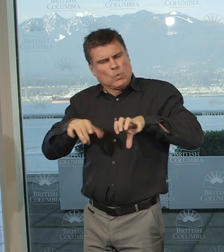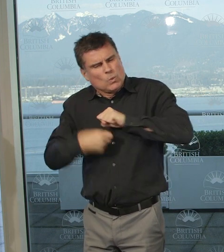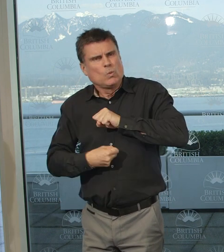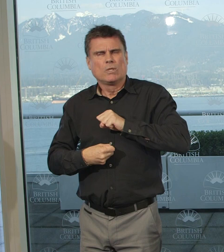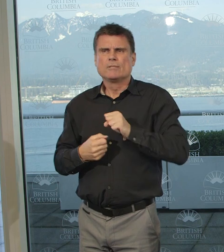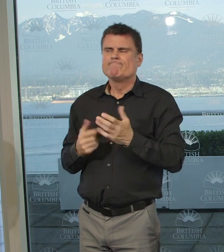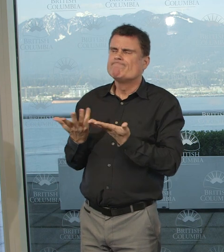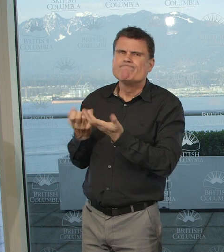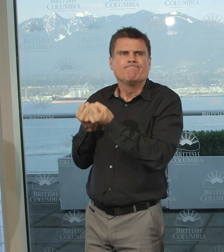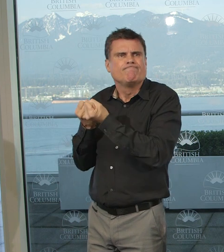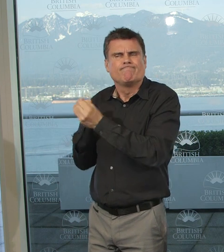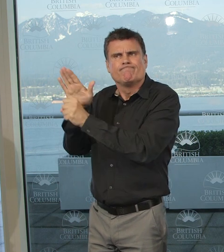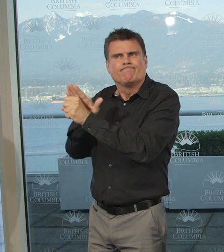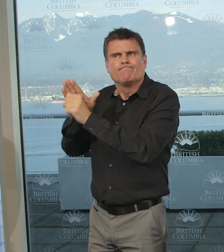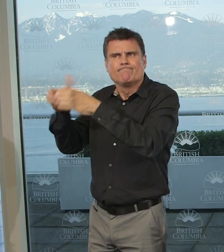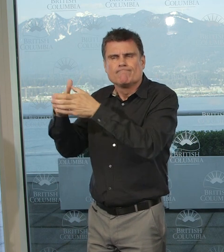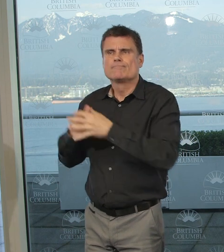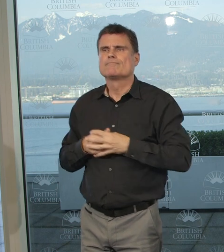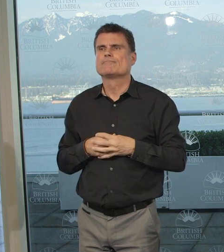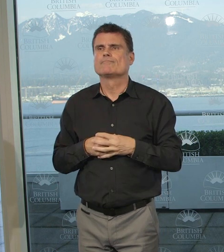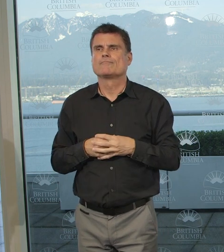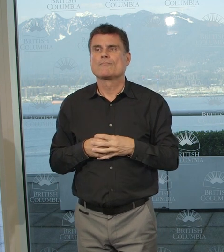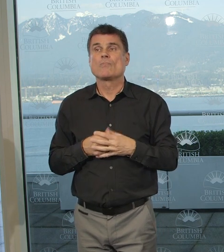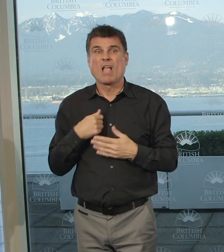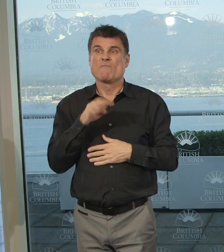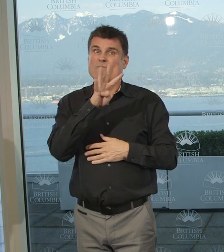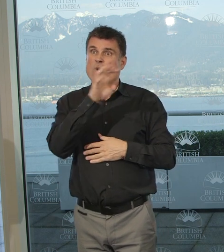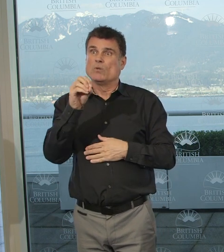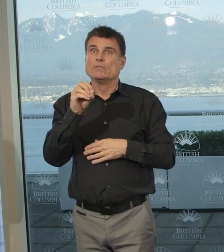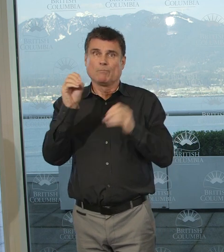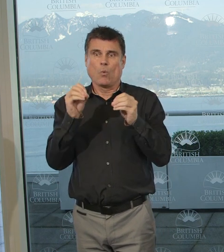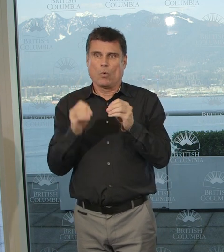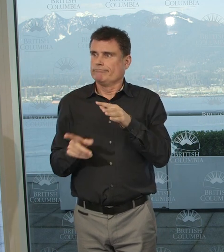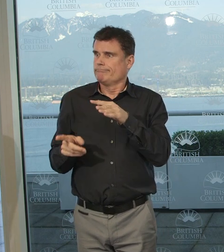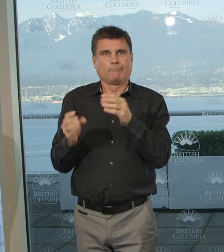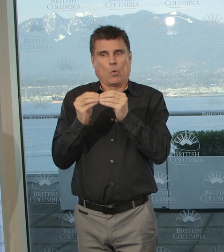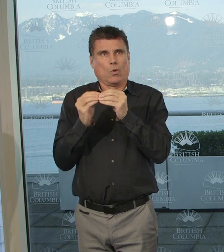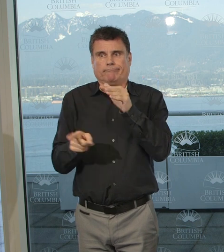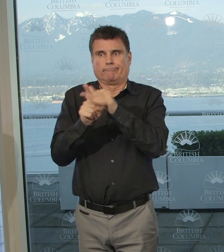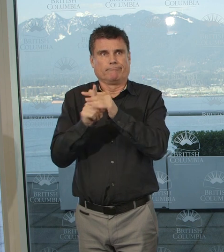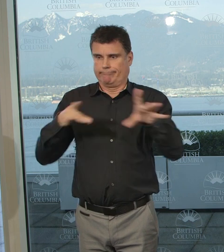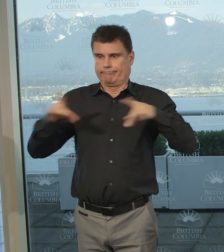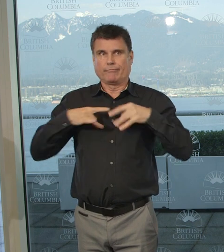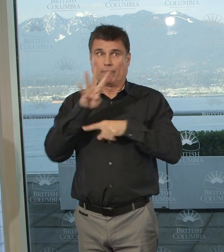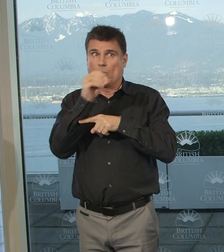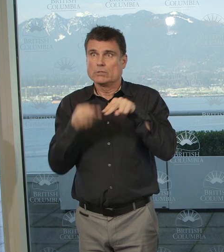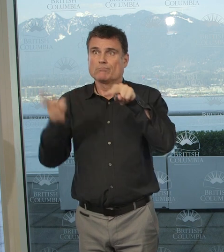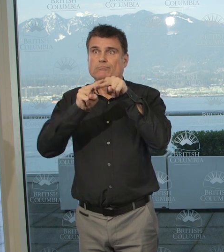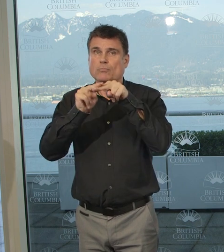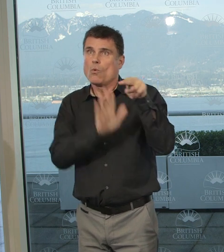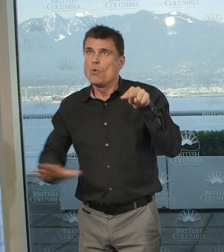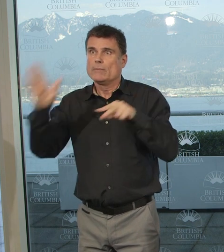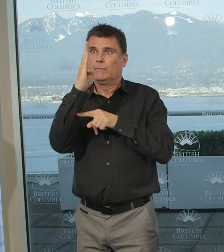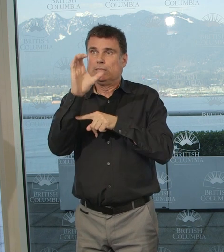have 40 additional cases today. That's 271. Province-wide, 17 in hospital,